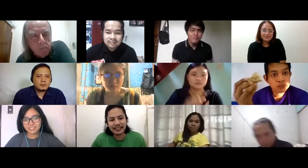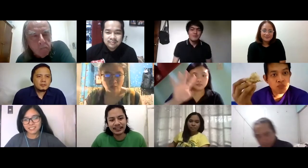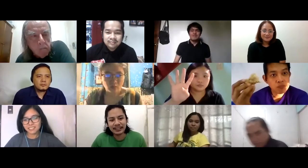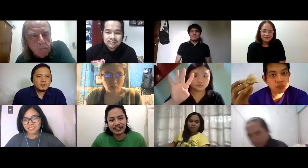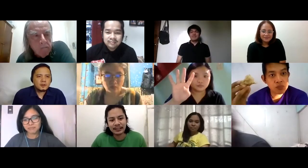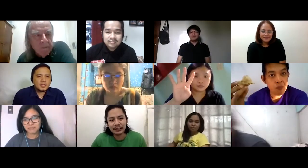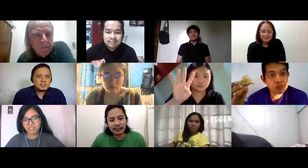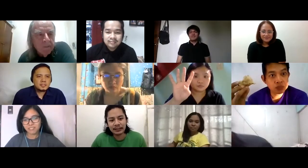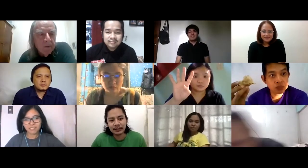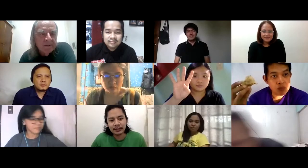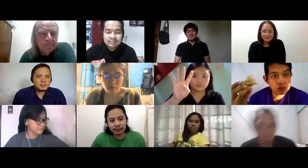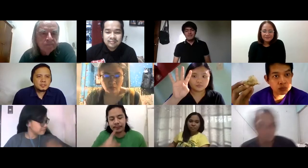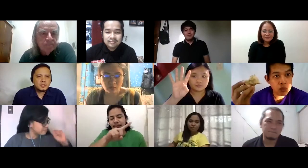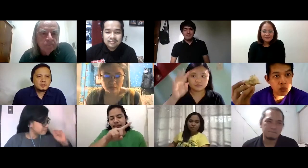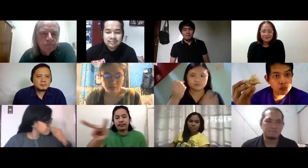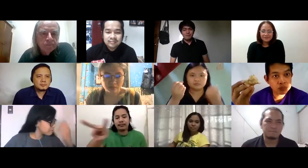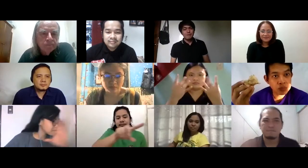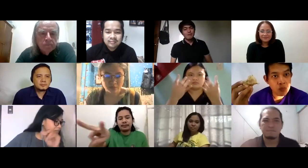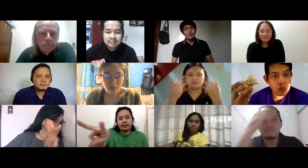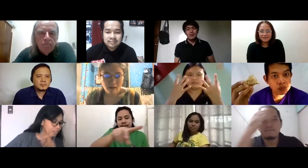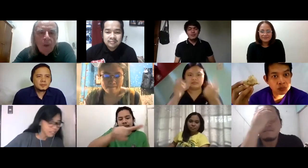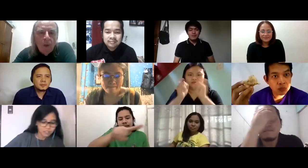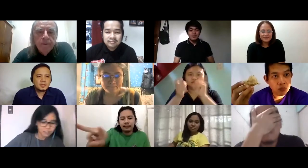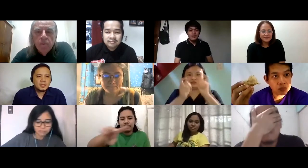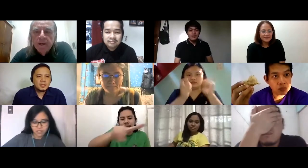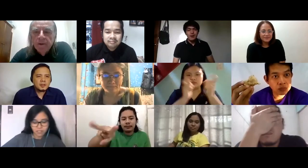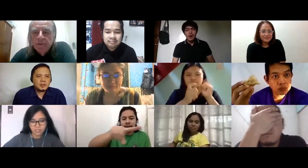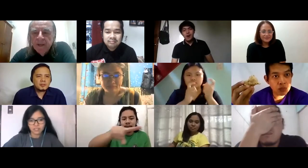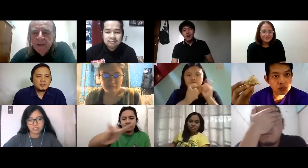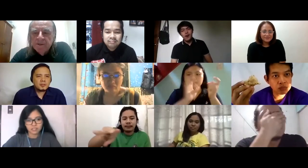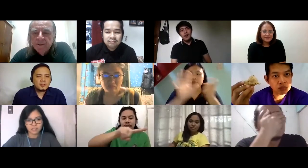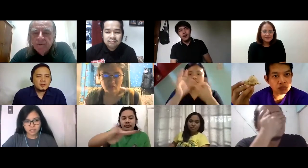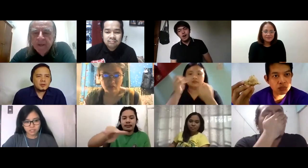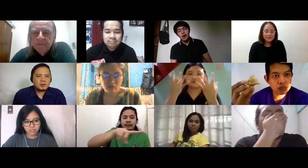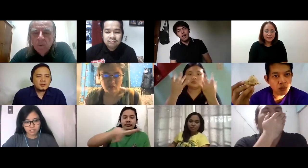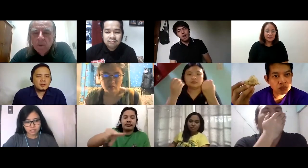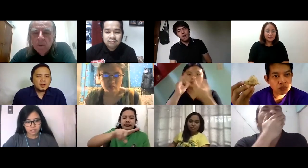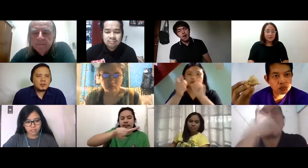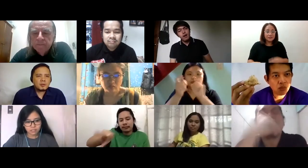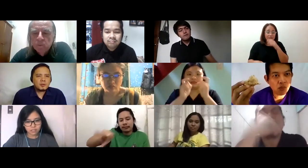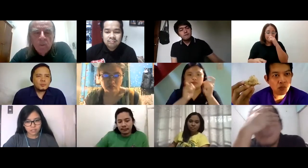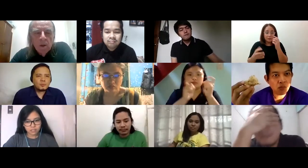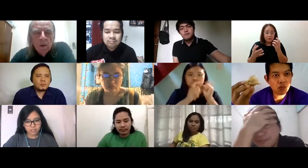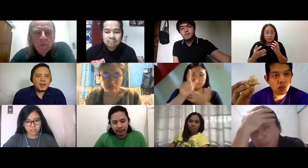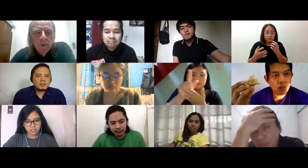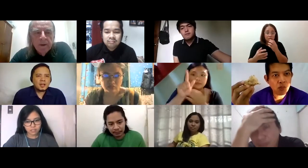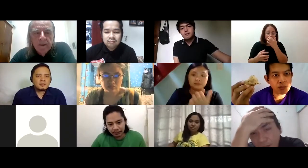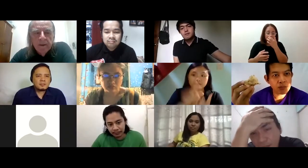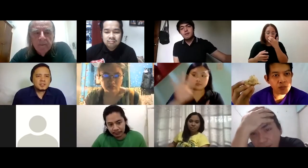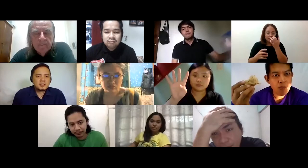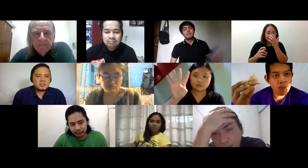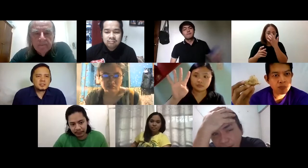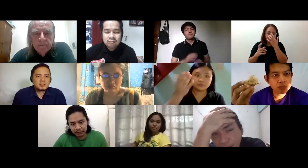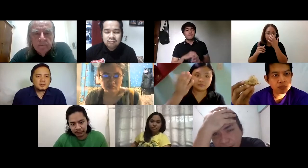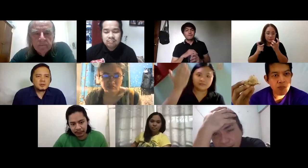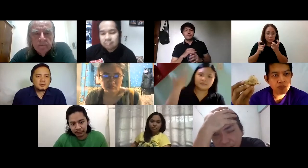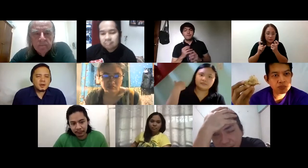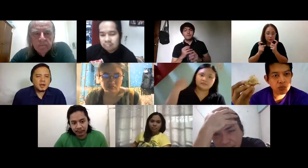For lesson 4, sir, Do you want to go through lesson 3 or we have a we lot of okay? changes though for